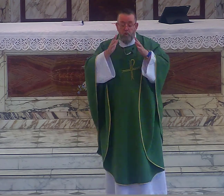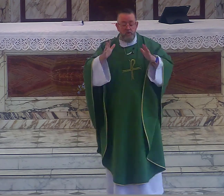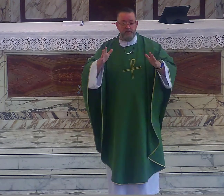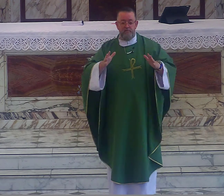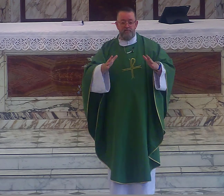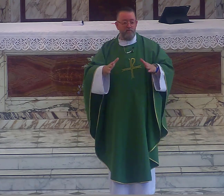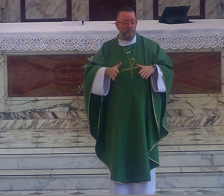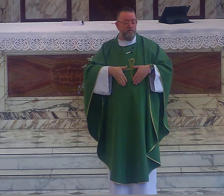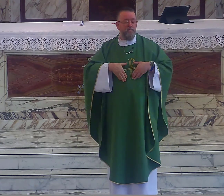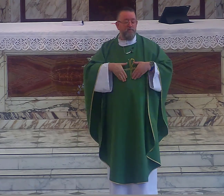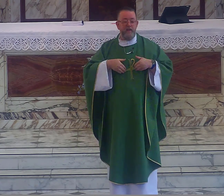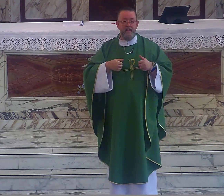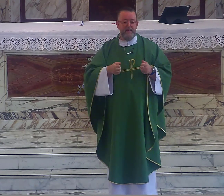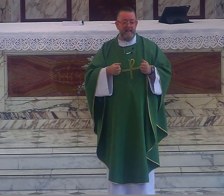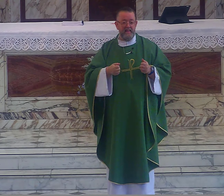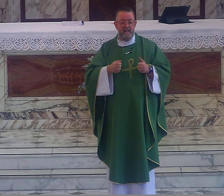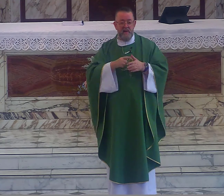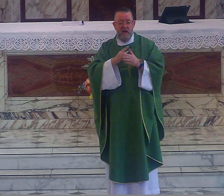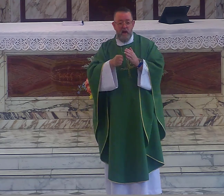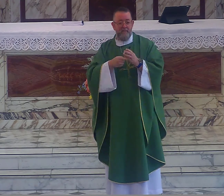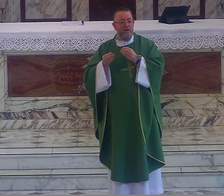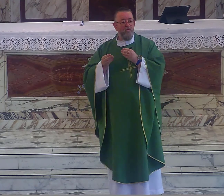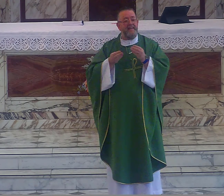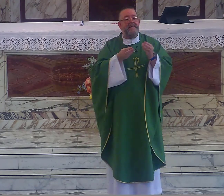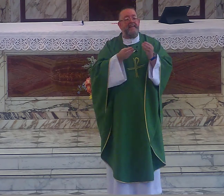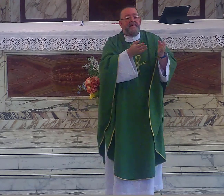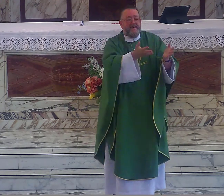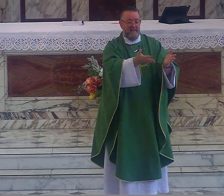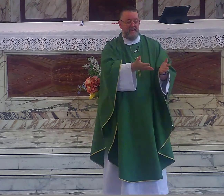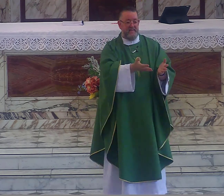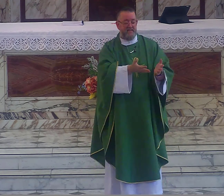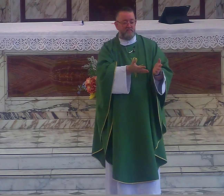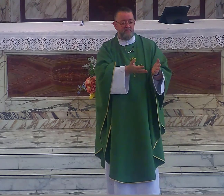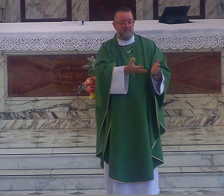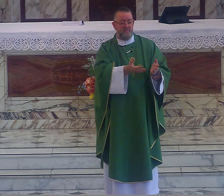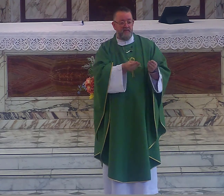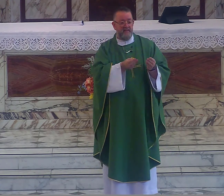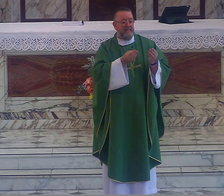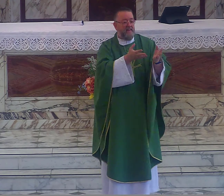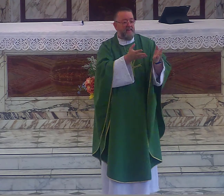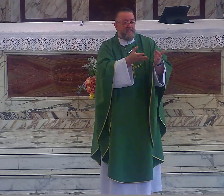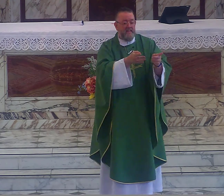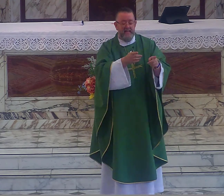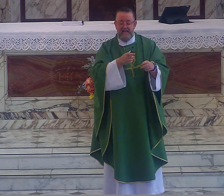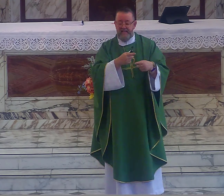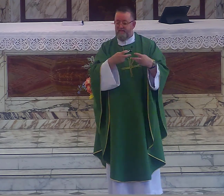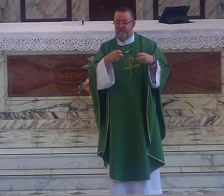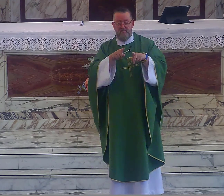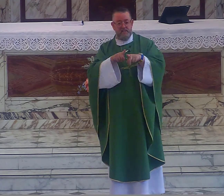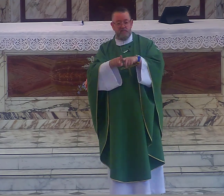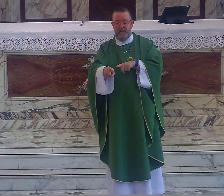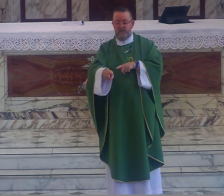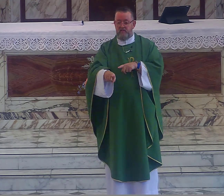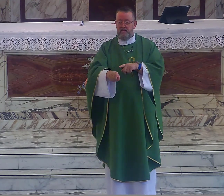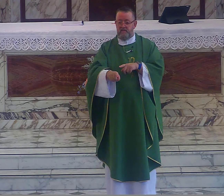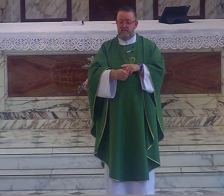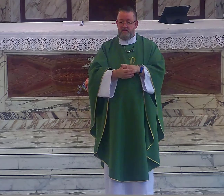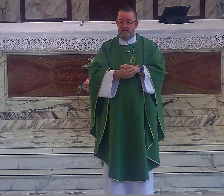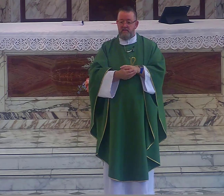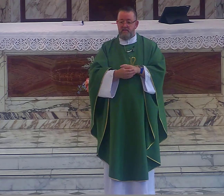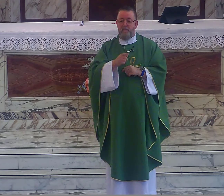the wonderful feeling about giving. Giving is very